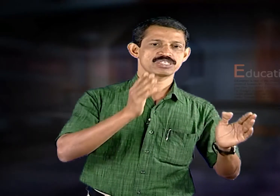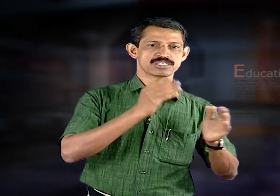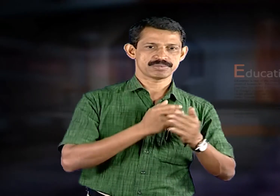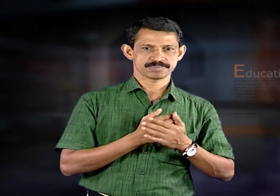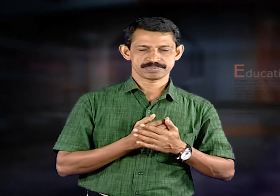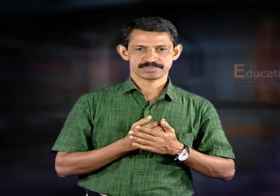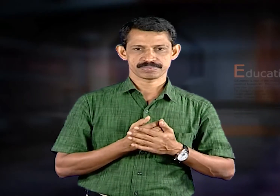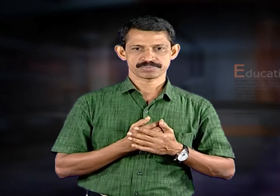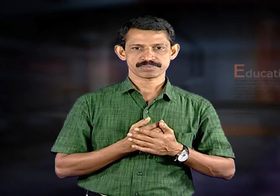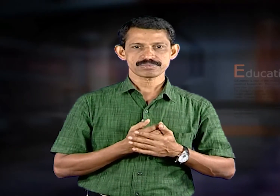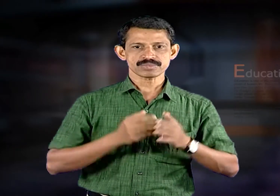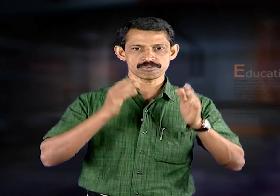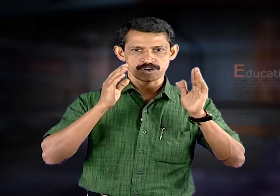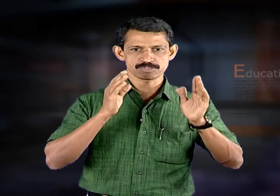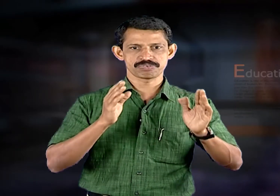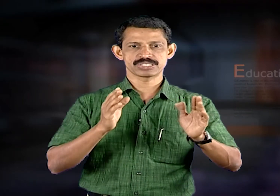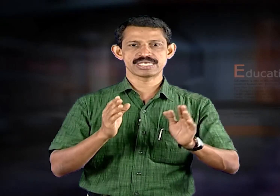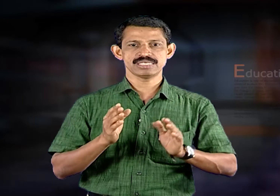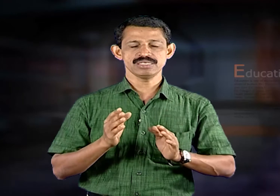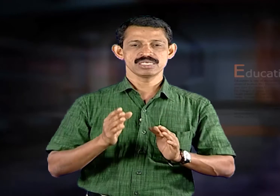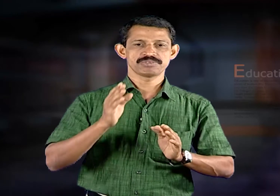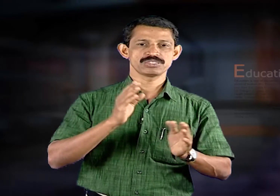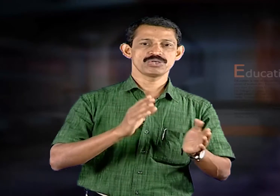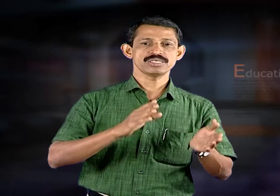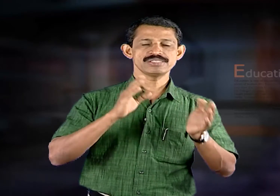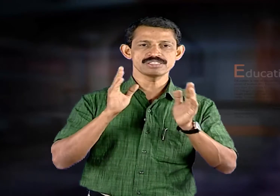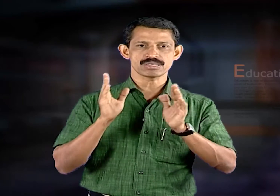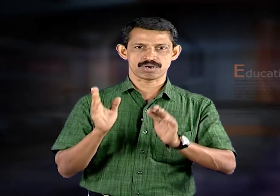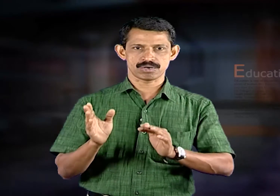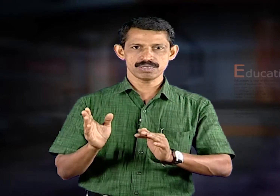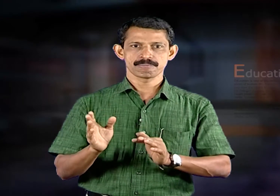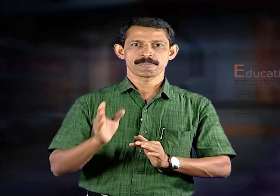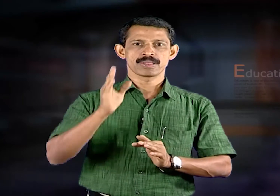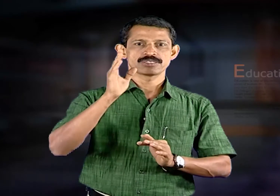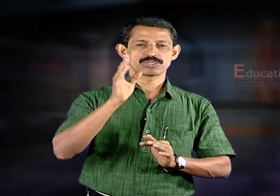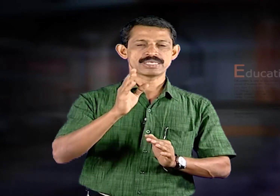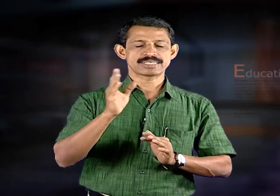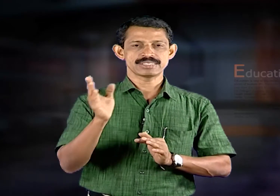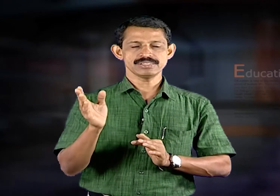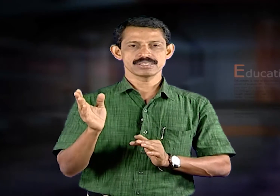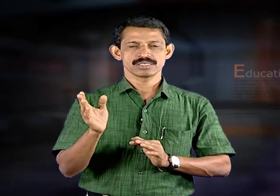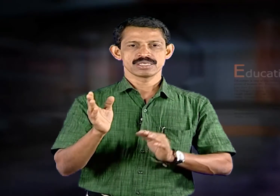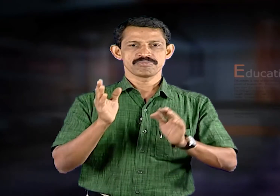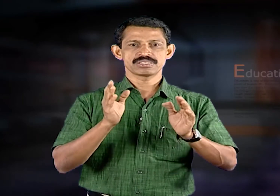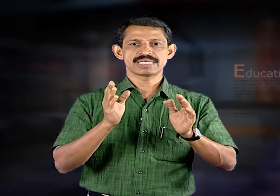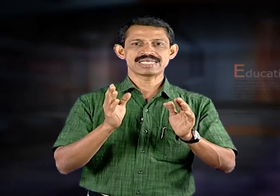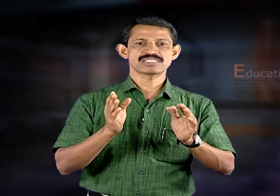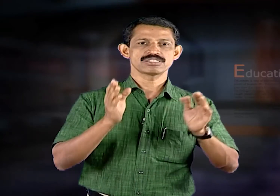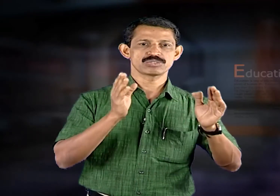education. Forms of education which do not insist on student attendance with decreased student